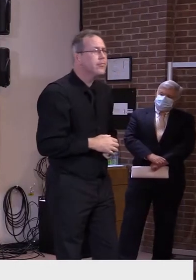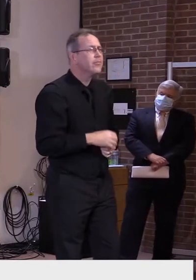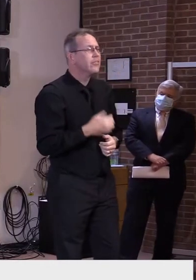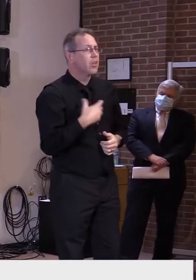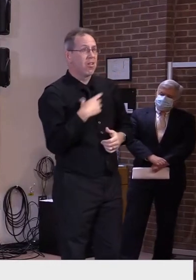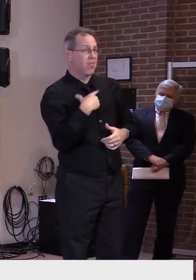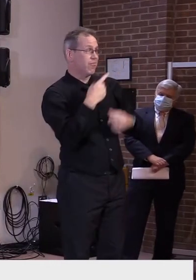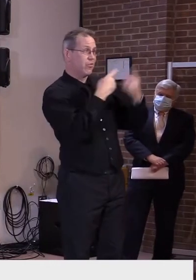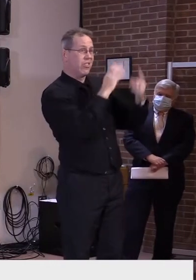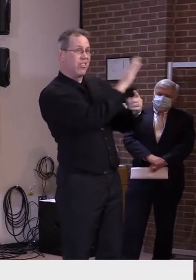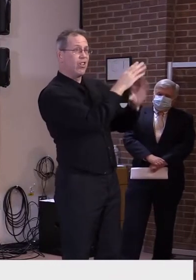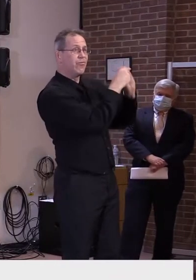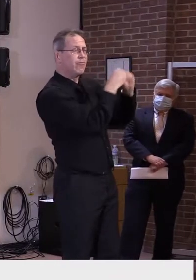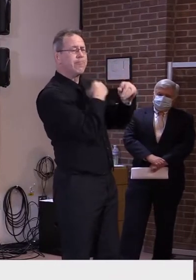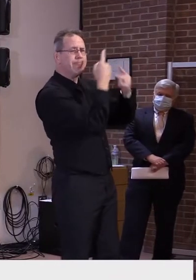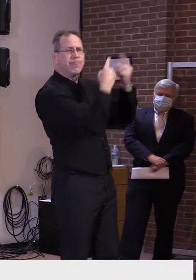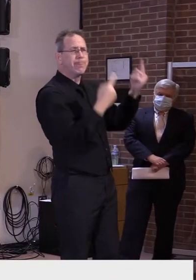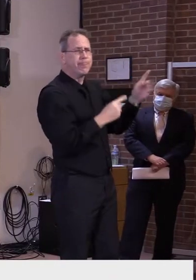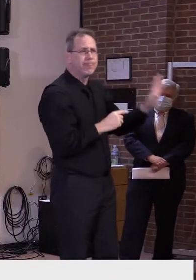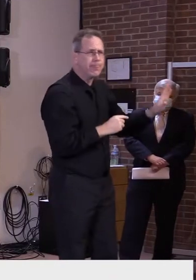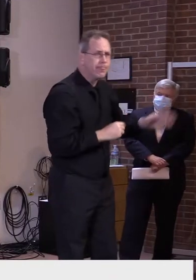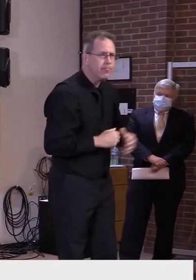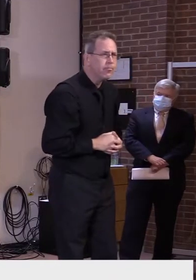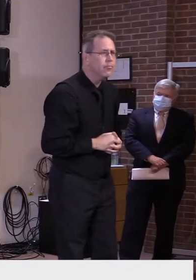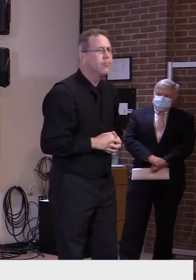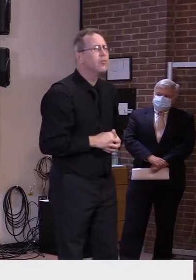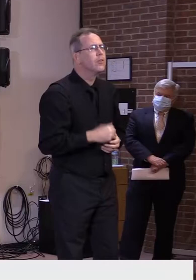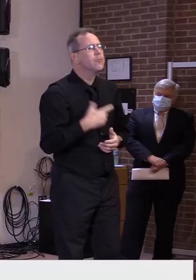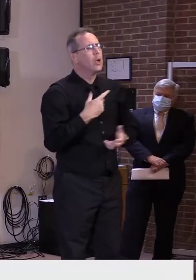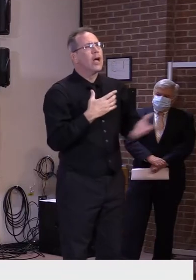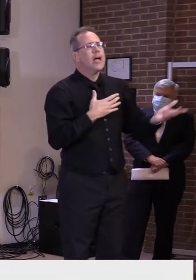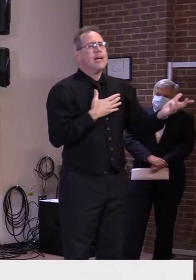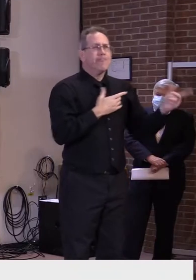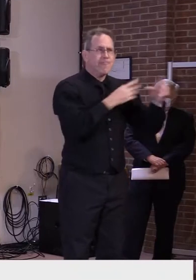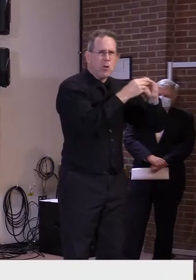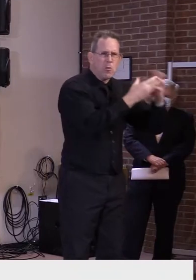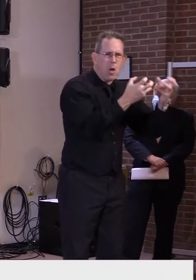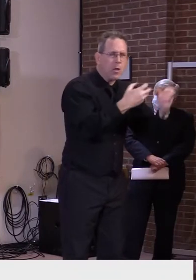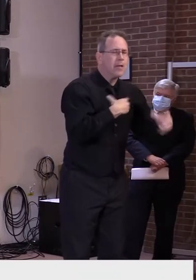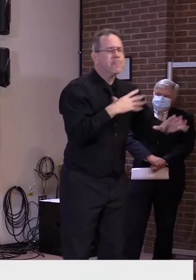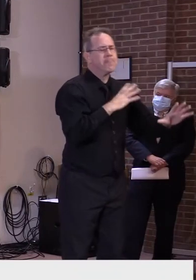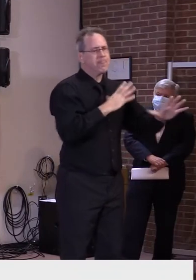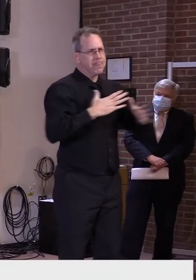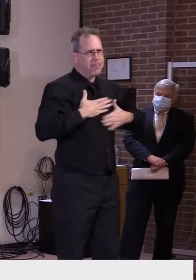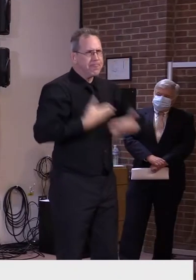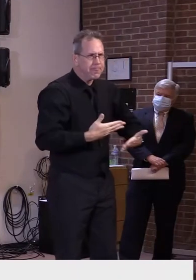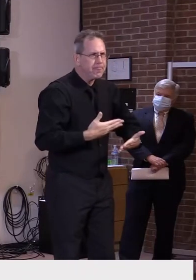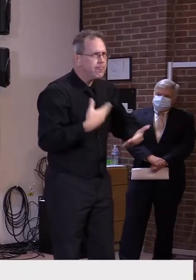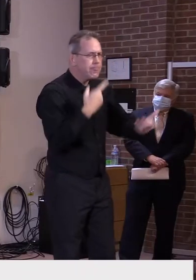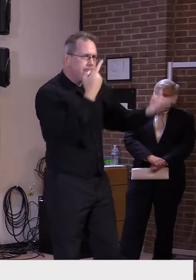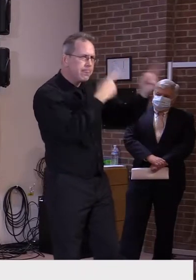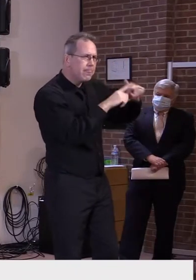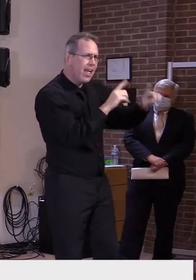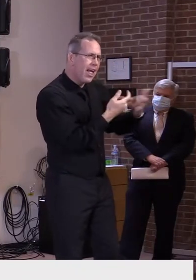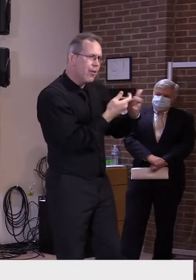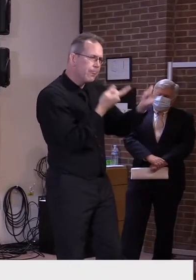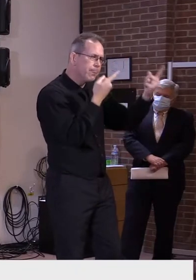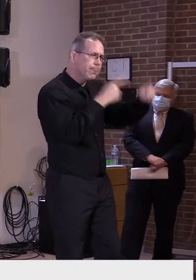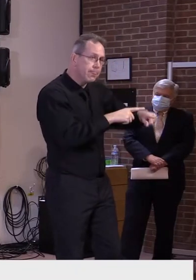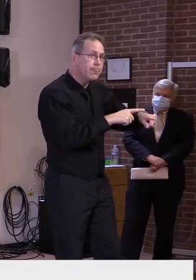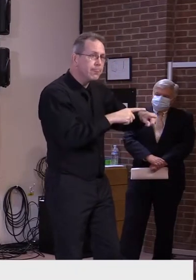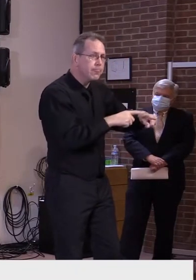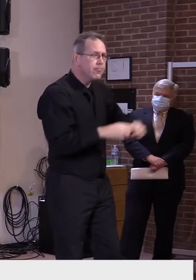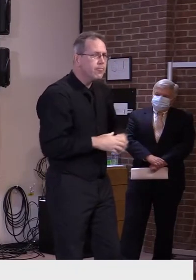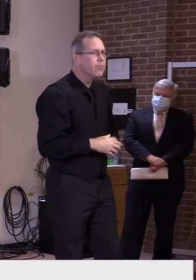disagree. But to move forward, I extended an olive branch, proposing a compromise. My offer is to call